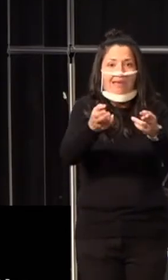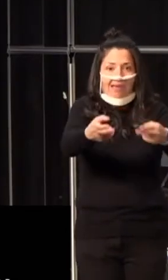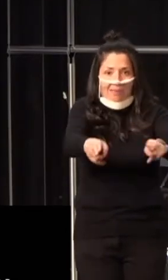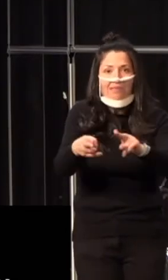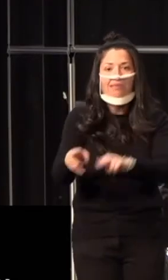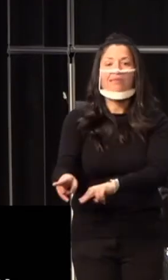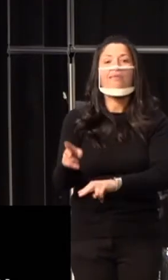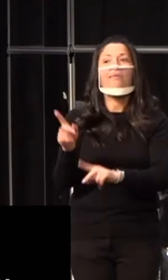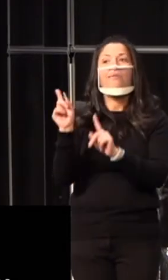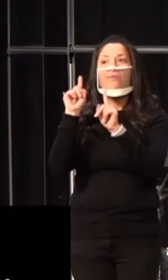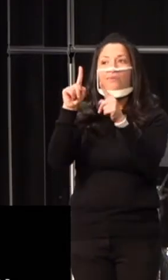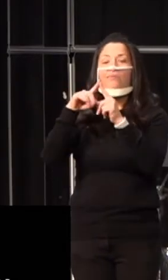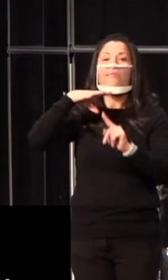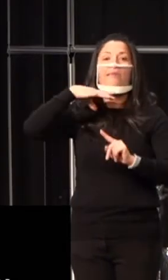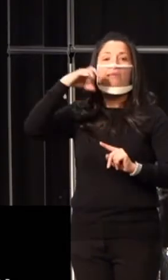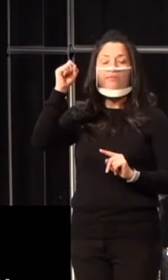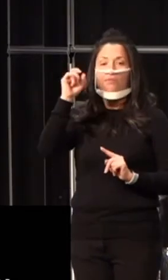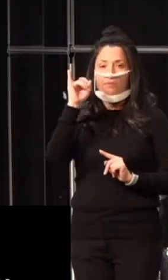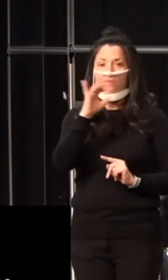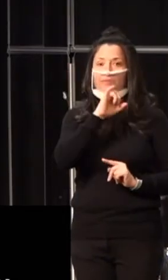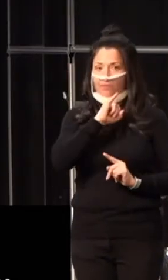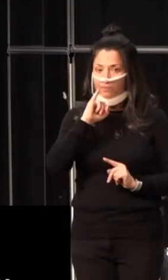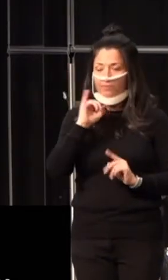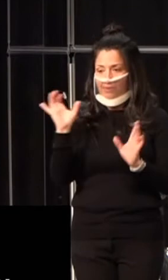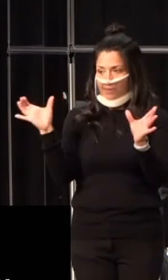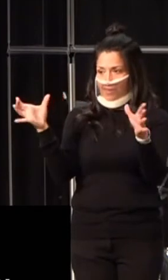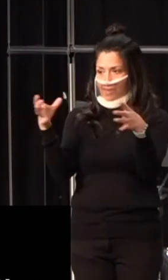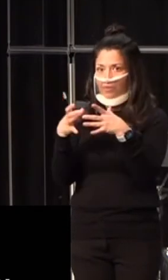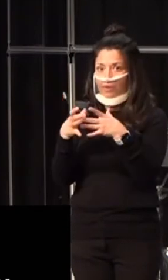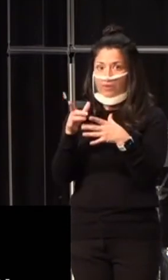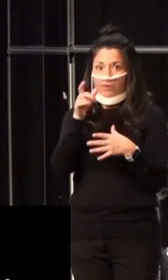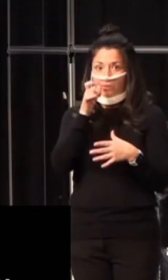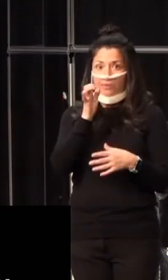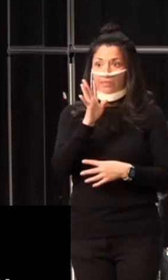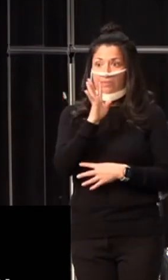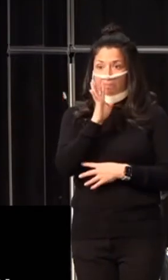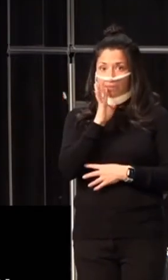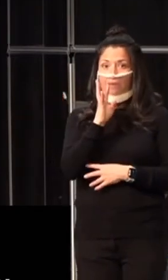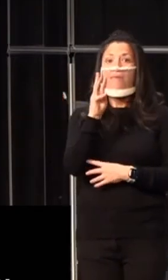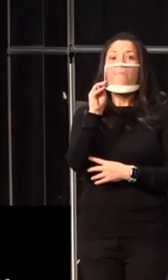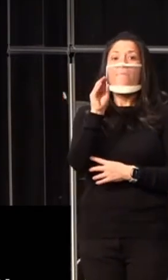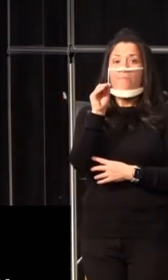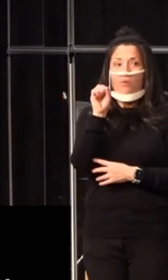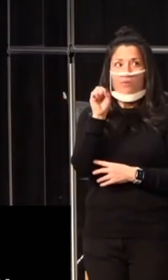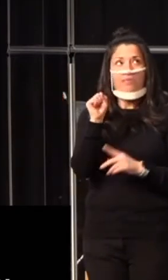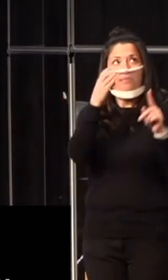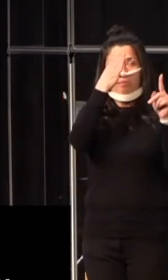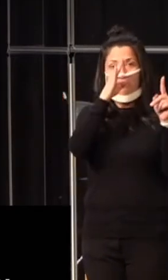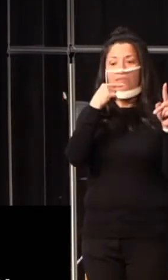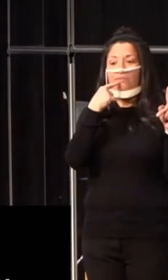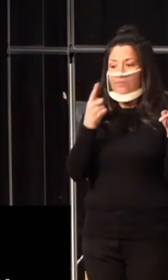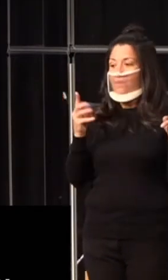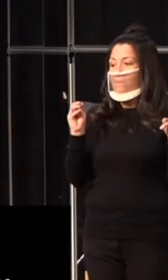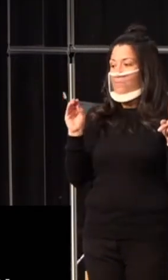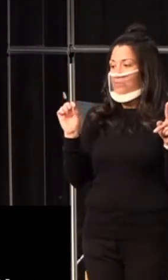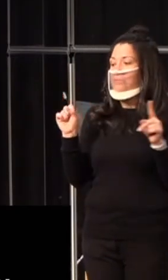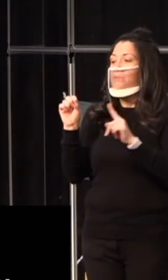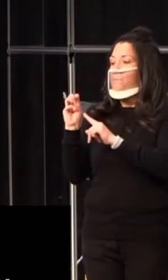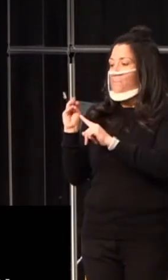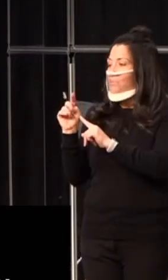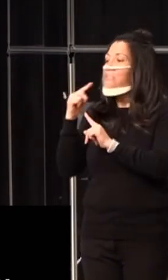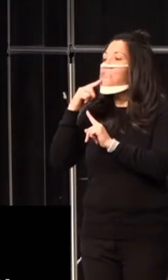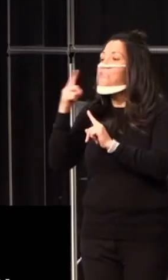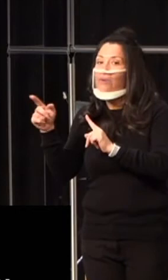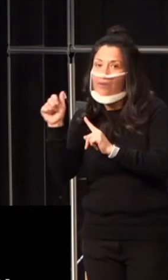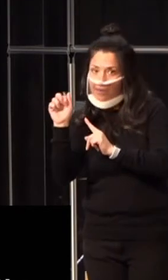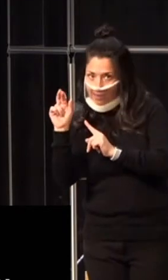They go to the elders of Israel. They gather them. And who's the spokesperson? Moses. God tells Moses. Moses tells Aaron. Aaron delivers the